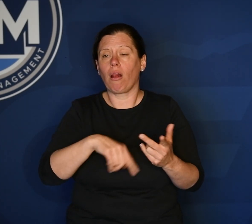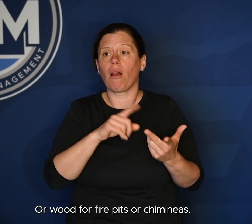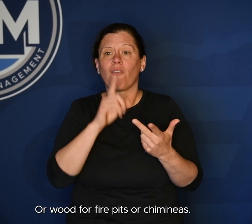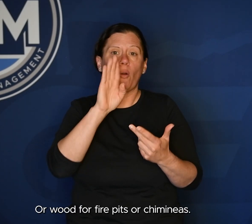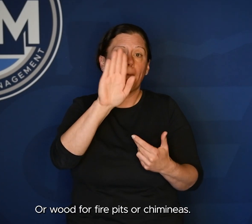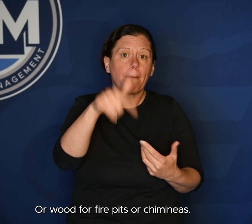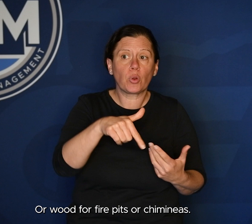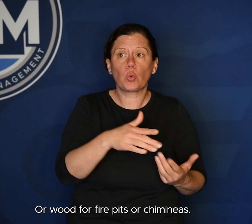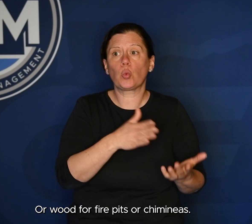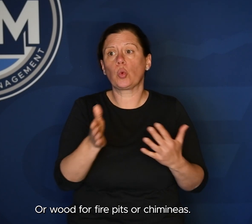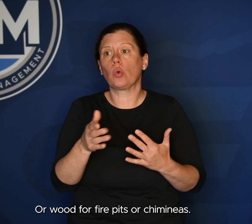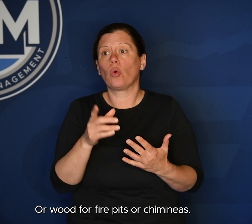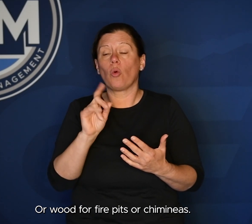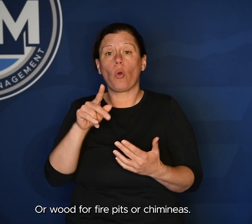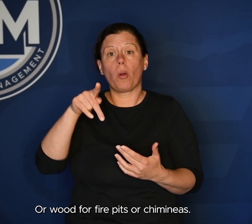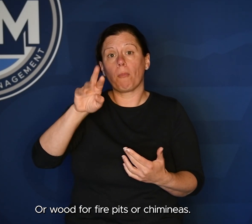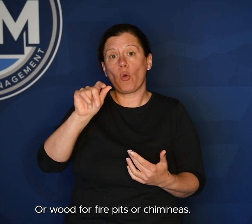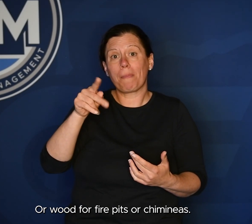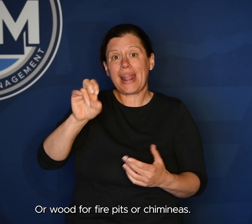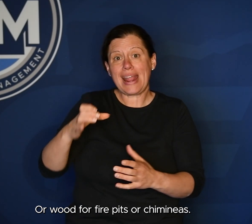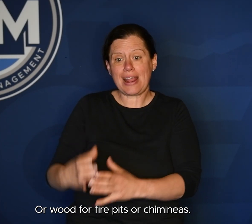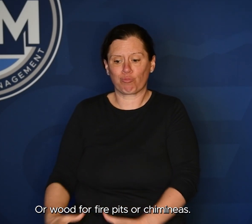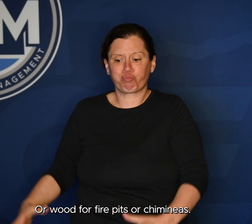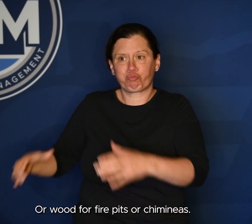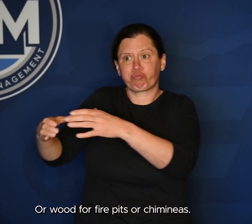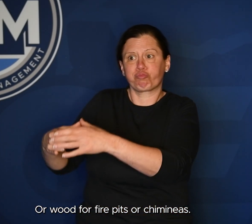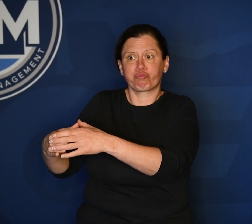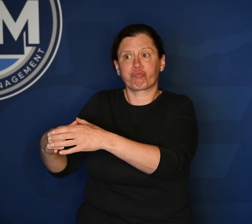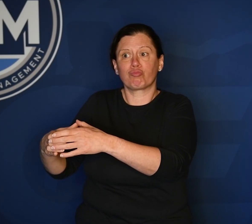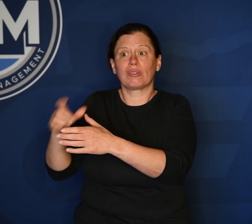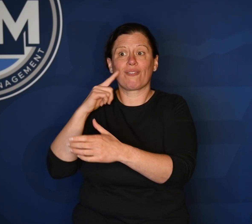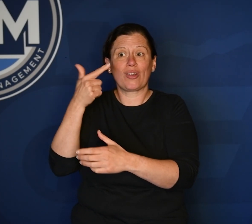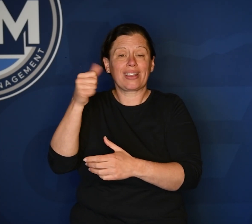or wood for fire pits or chimeneas.